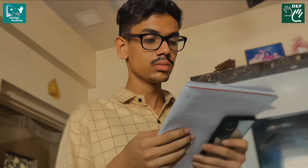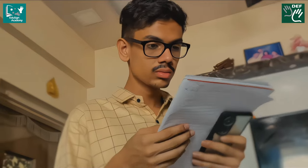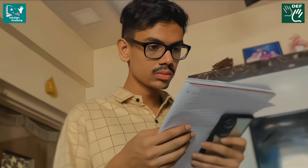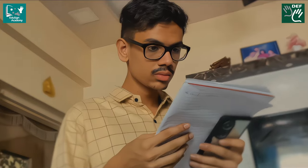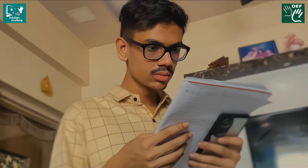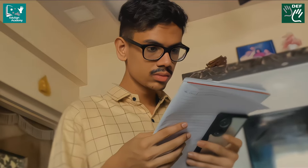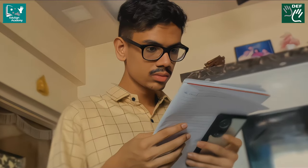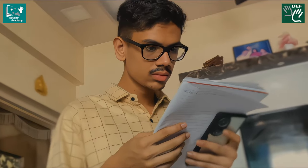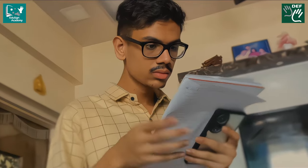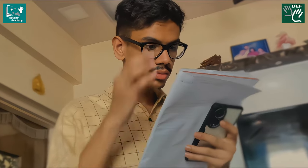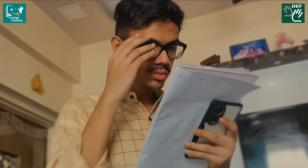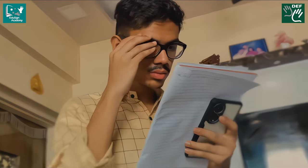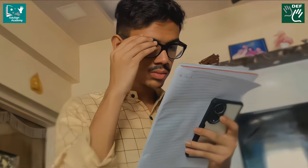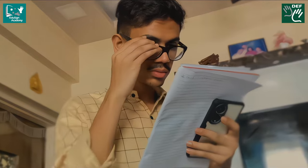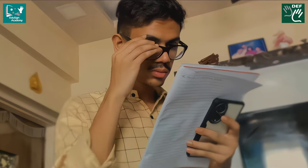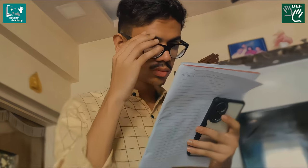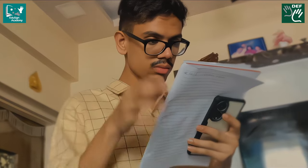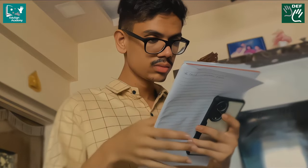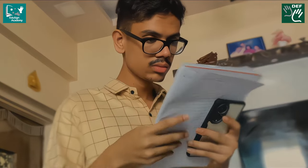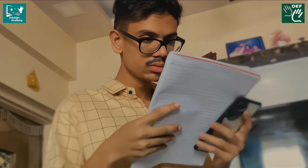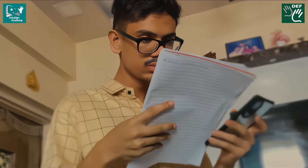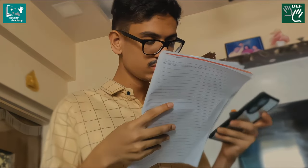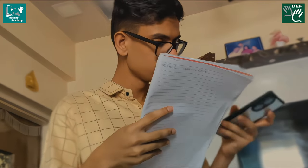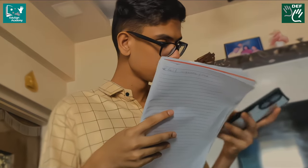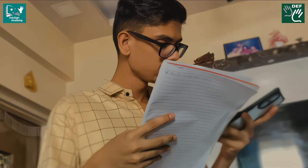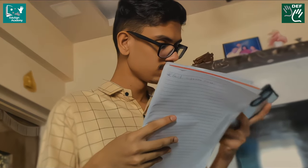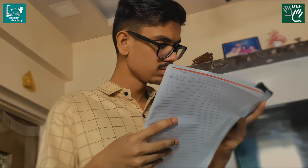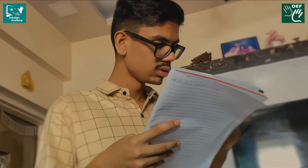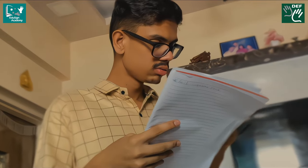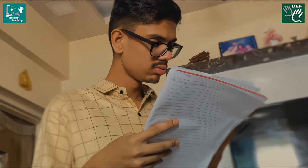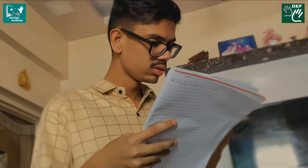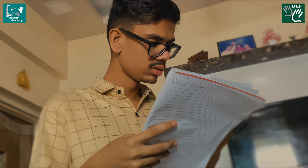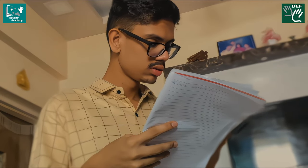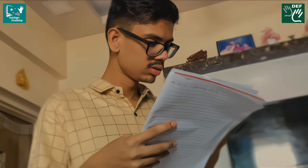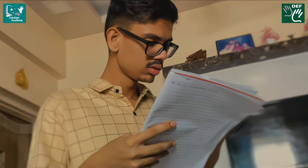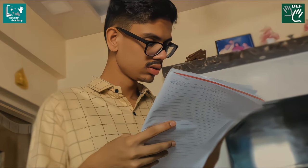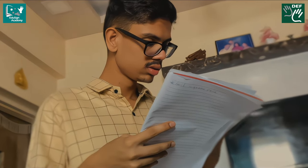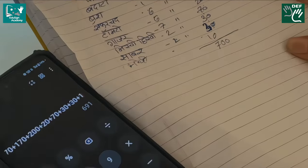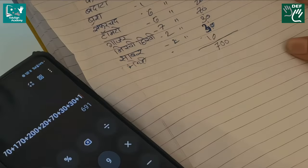What? Did she do all this on her own? Let me check.